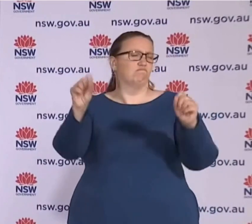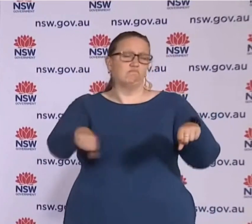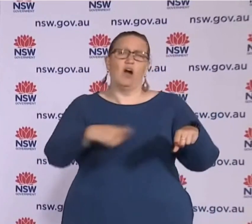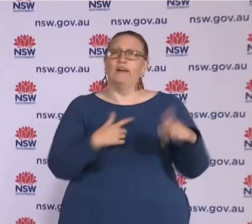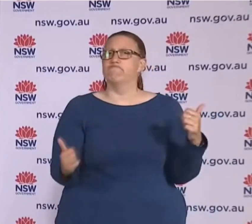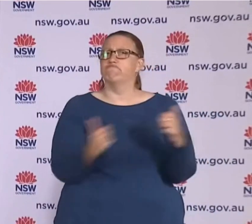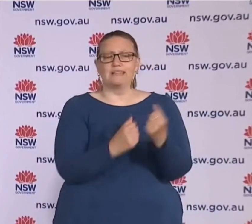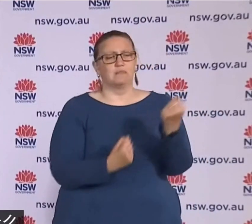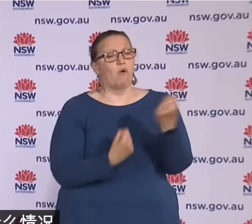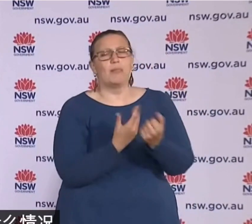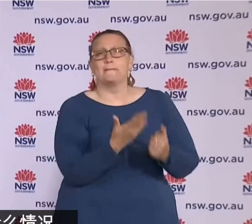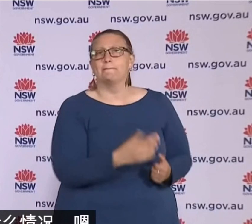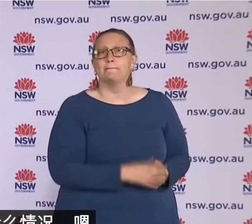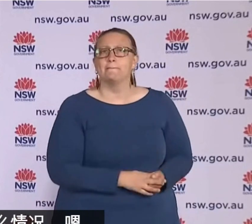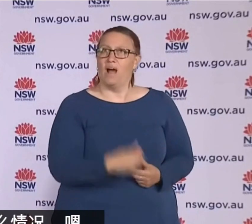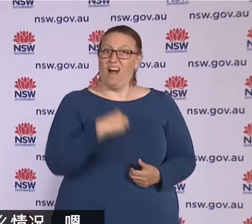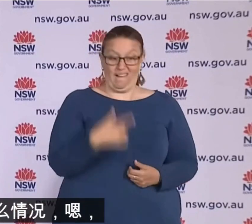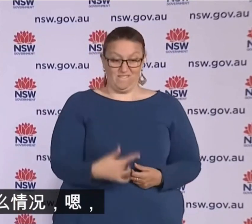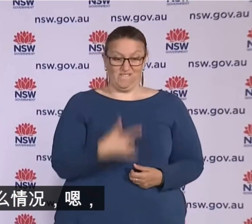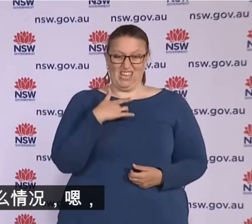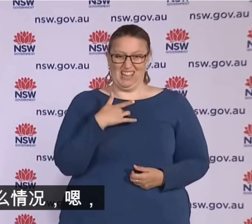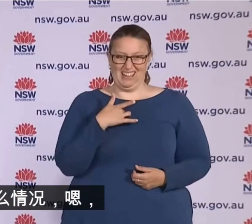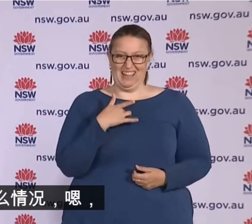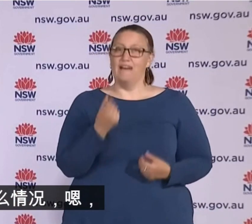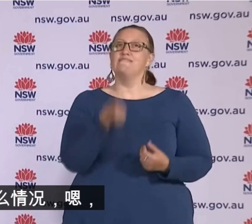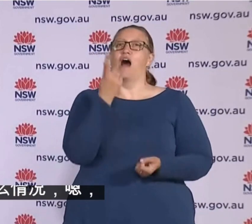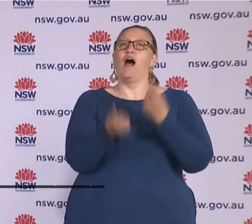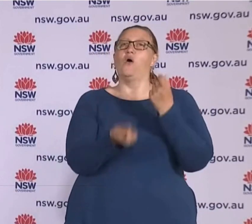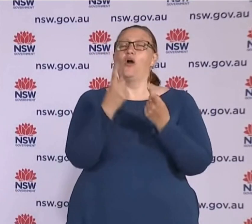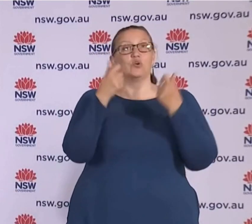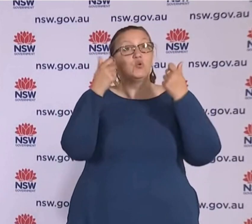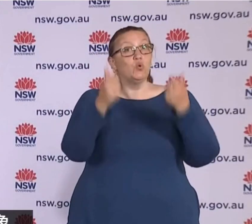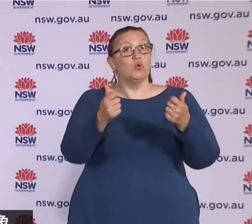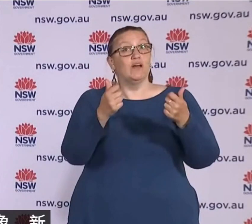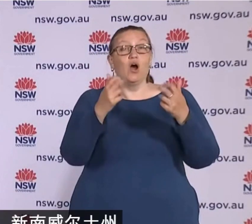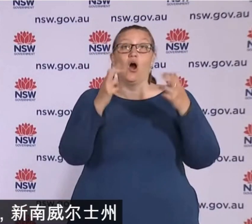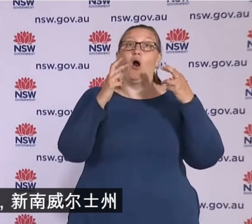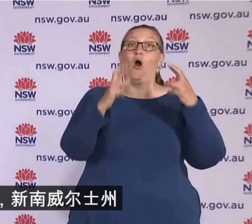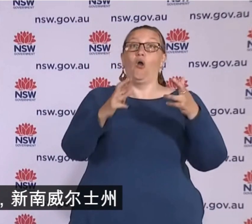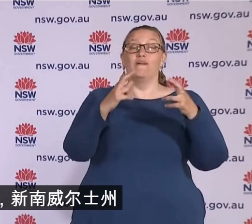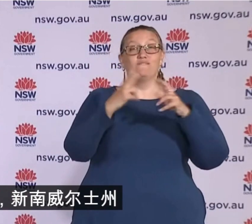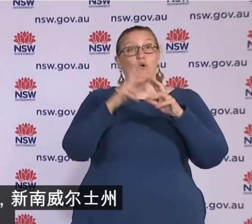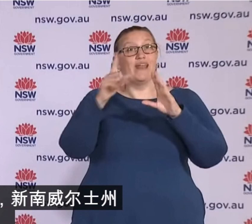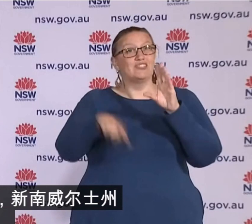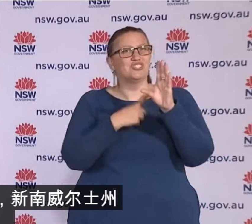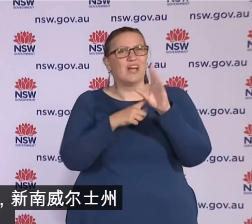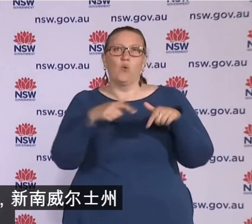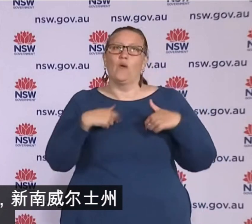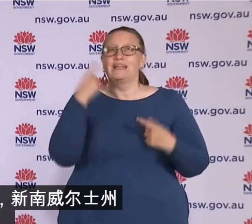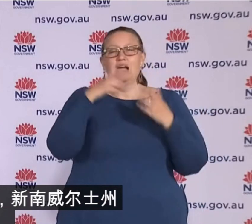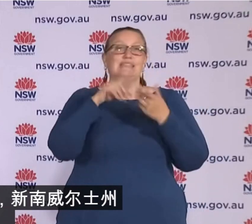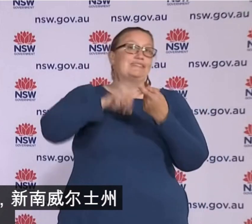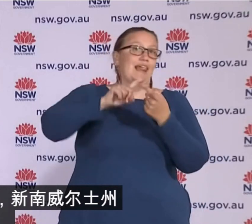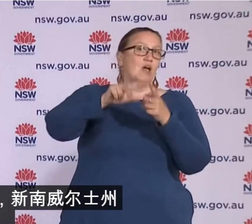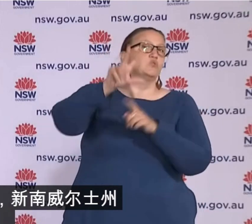what happens, what situation we're in, the fireworks are always a sign of hope for the new year, and the New South Wales Government is considering our options. Why are